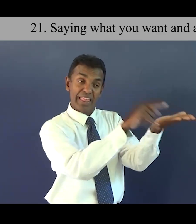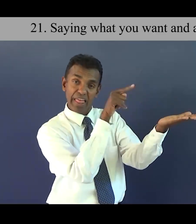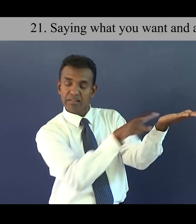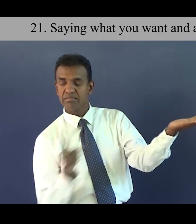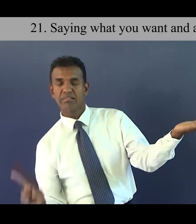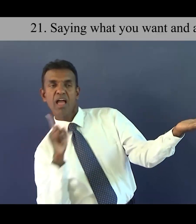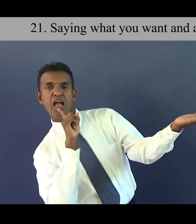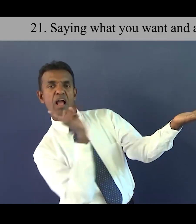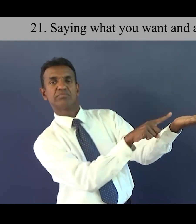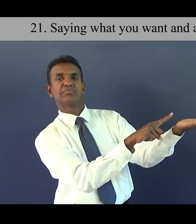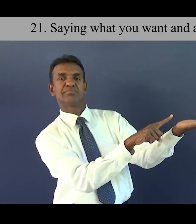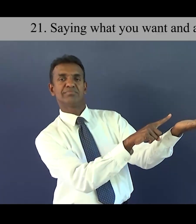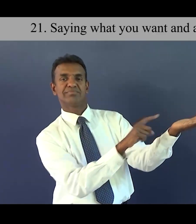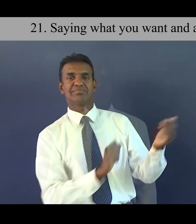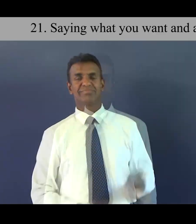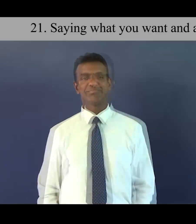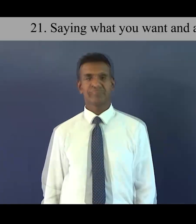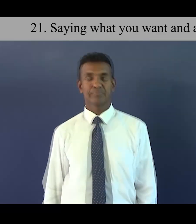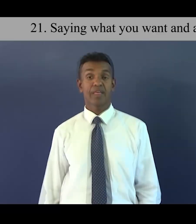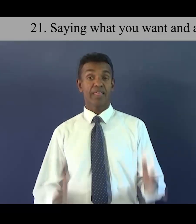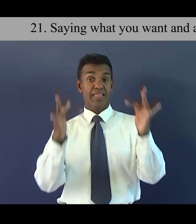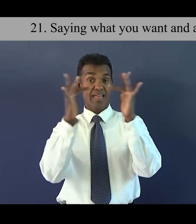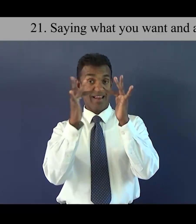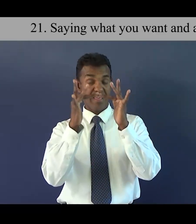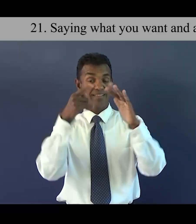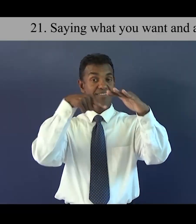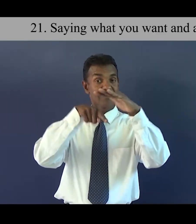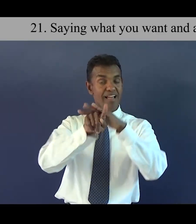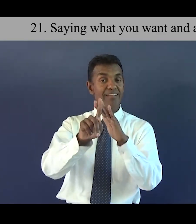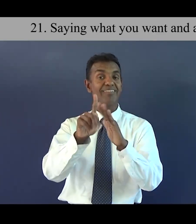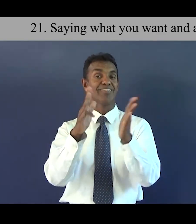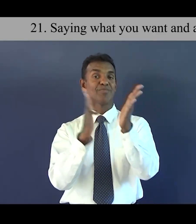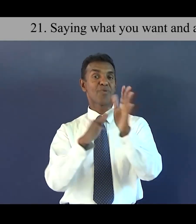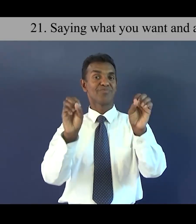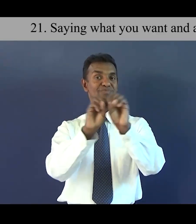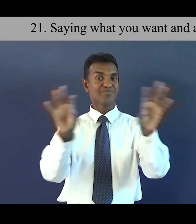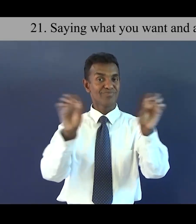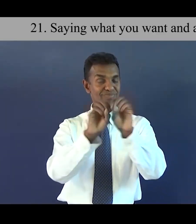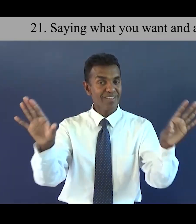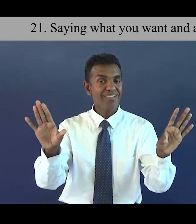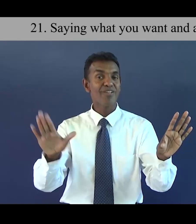Getting the media, including the internet, to provide accessible